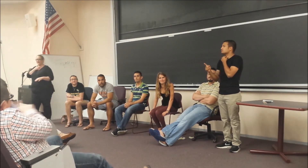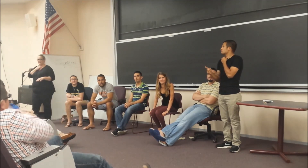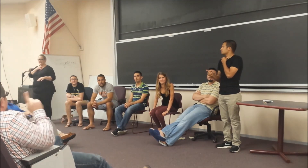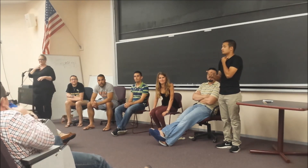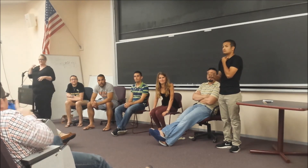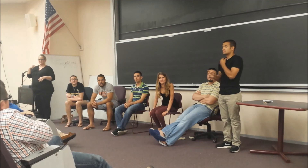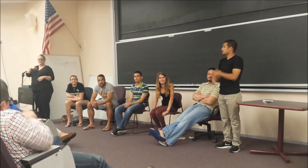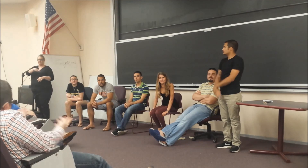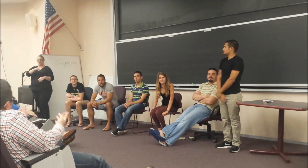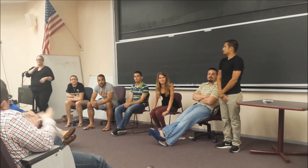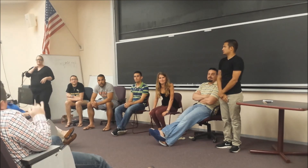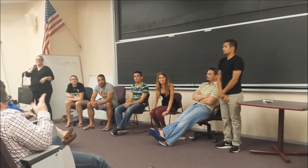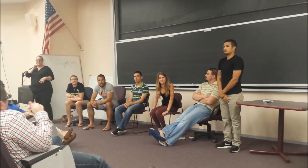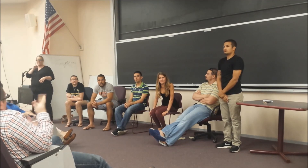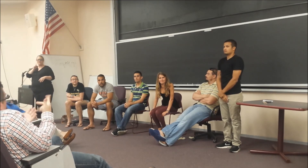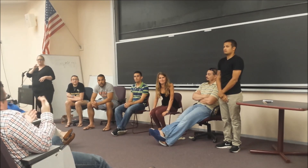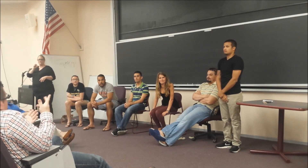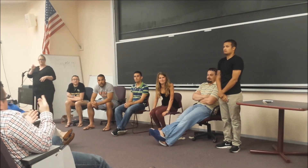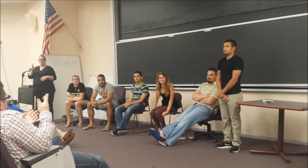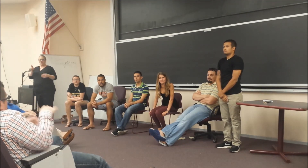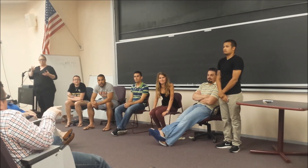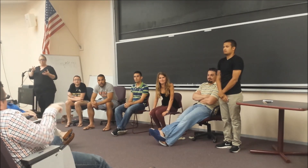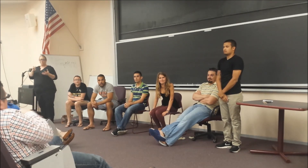I'm curious,